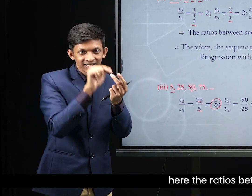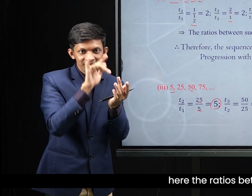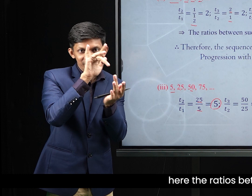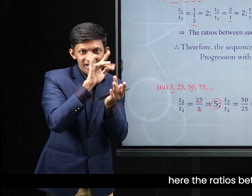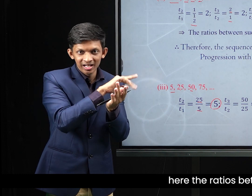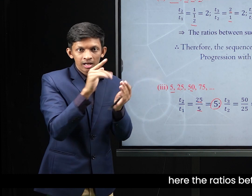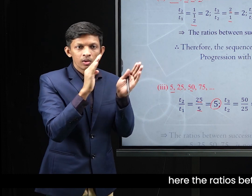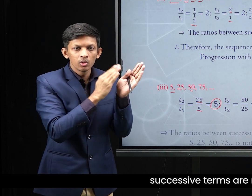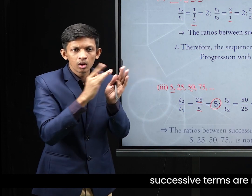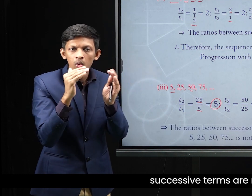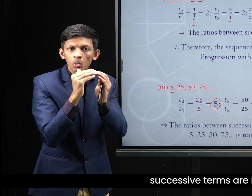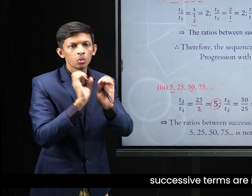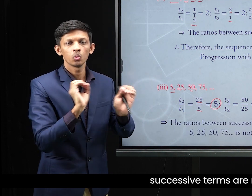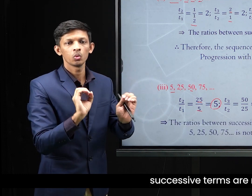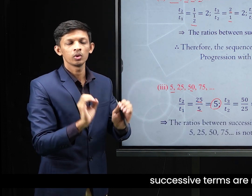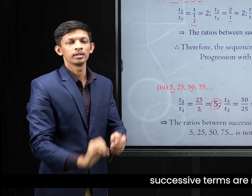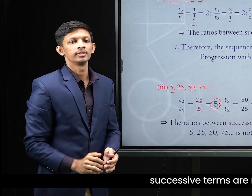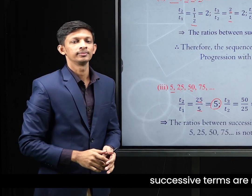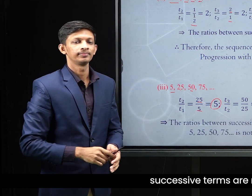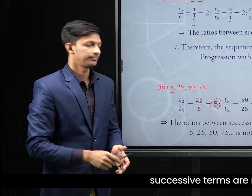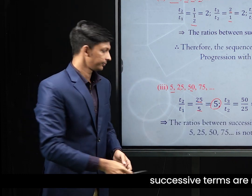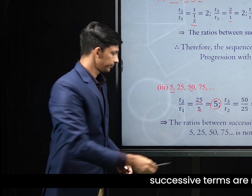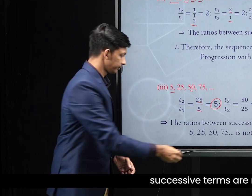Here the ratios between successive terms are not equal.